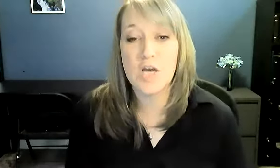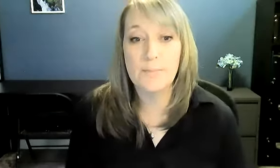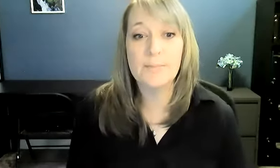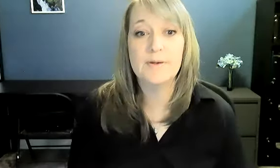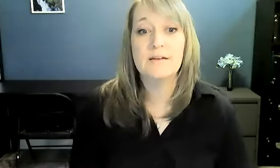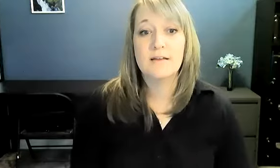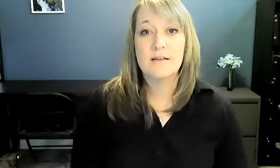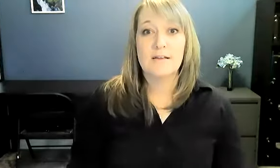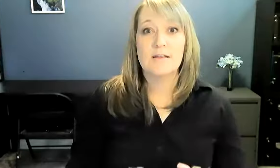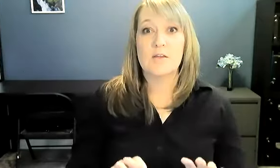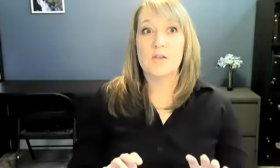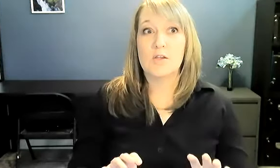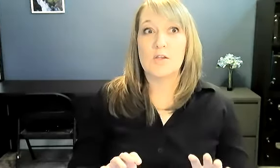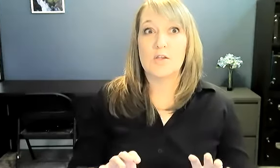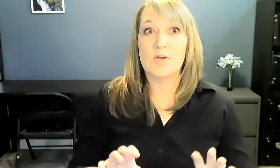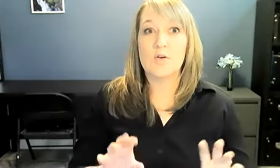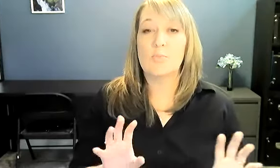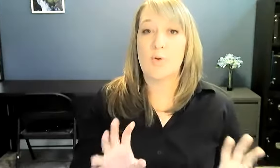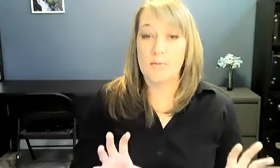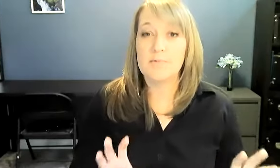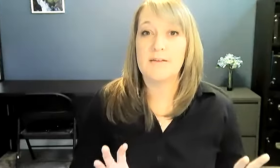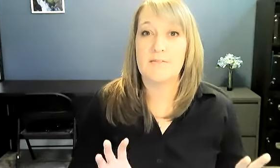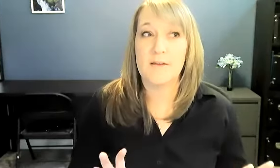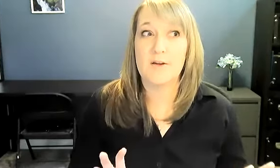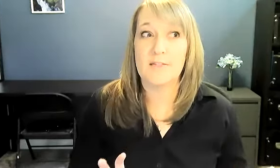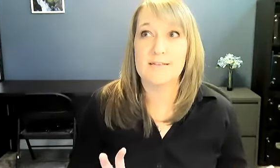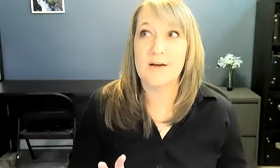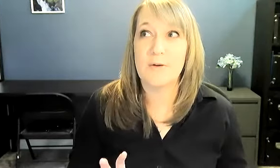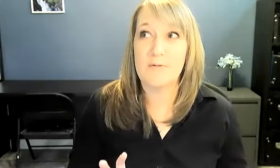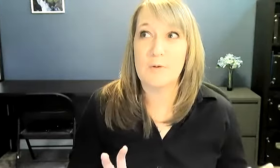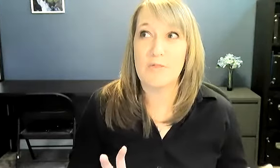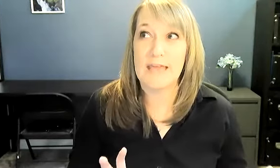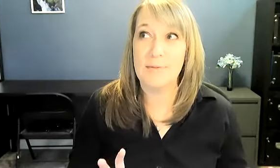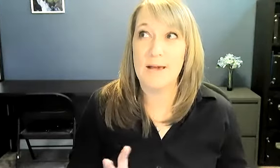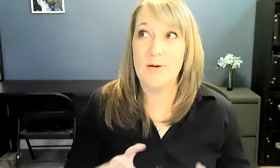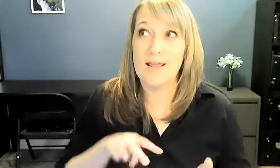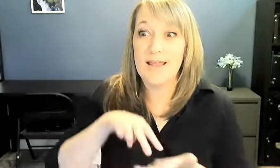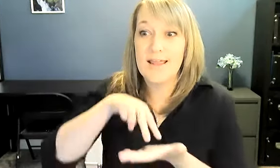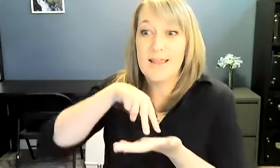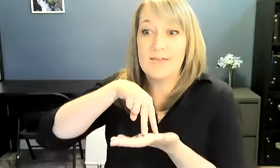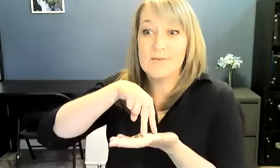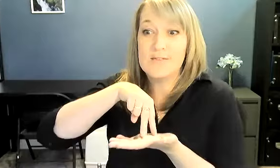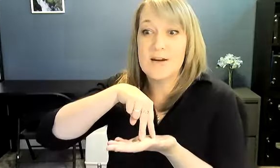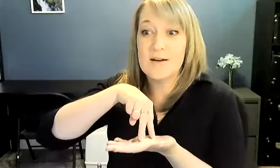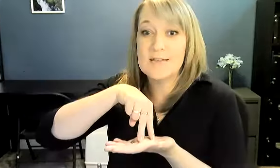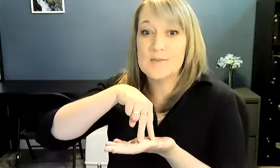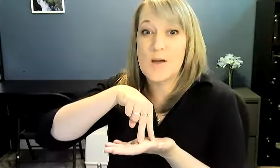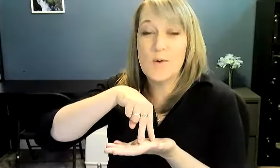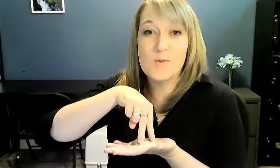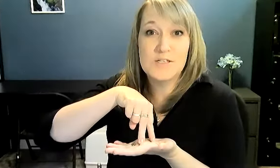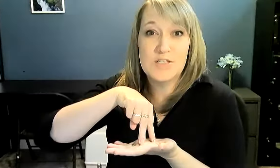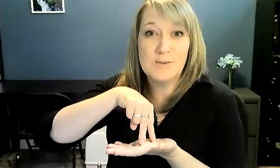Jump. You could probably figure this out if you think about it. If you start this way, what would jump